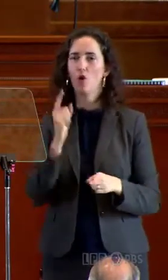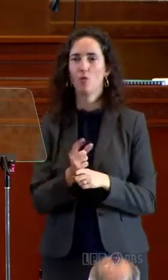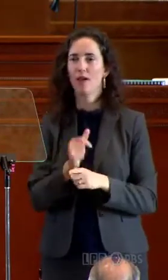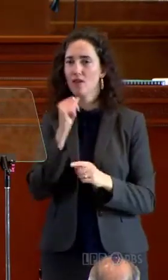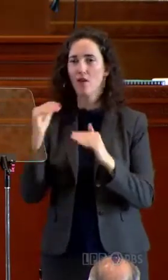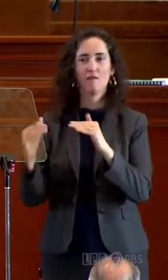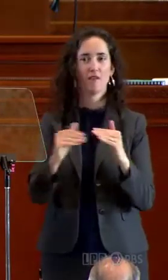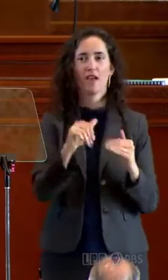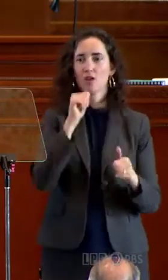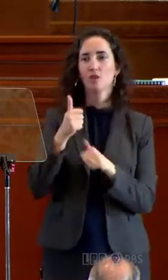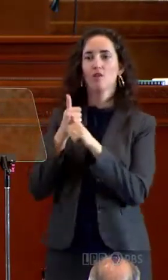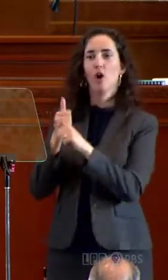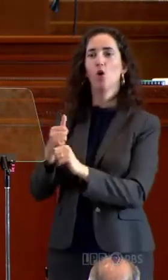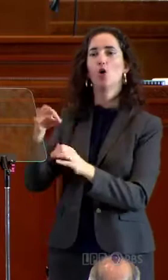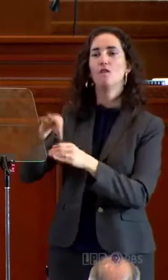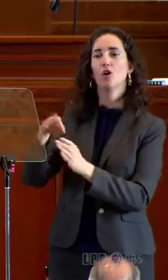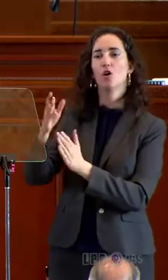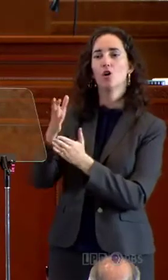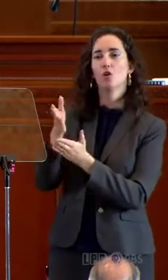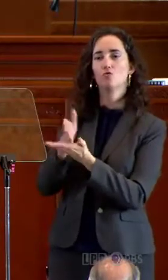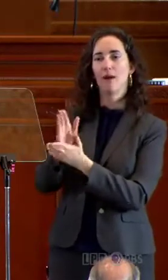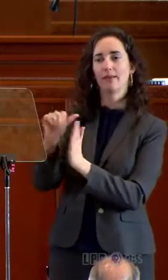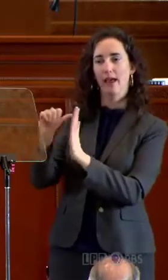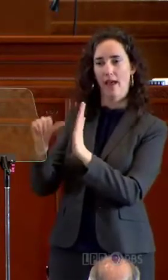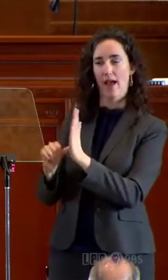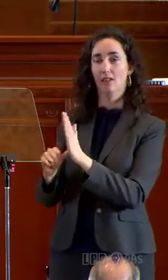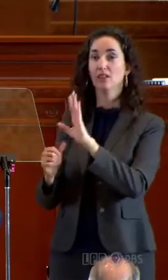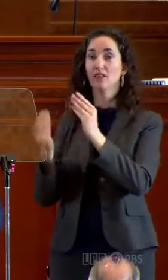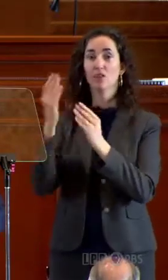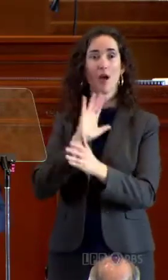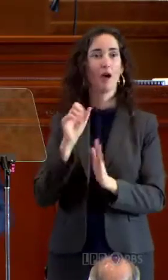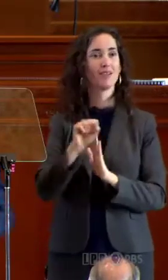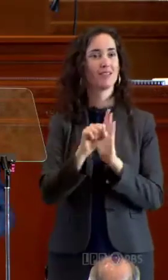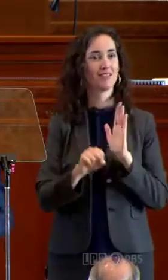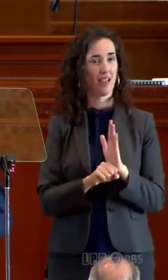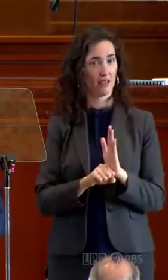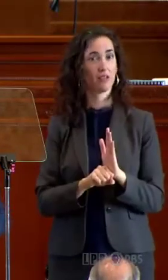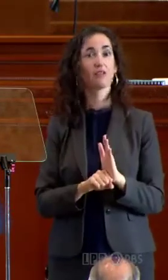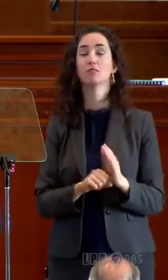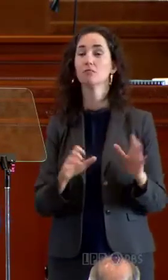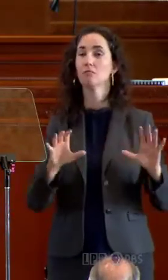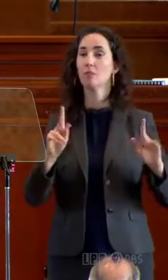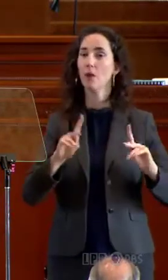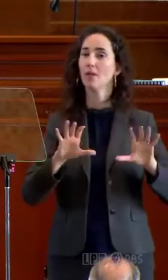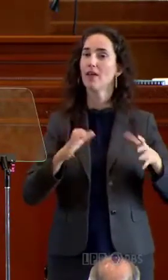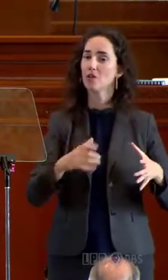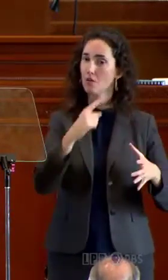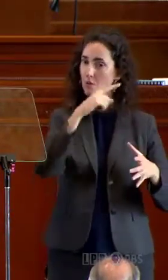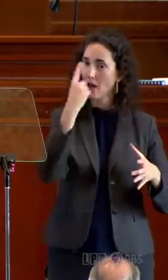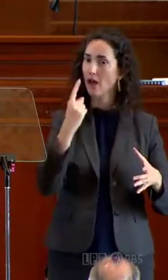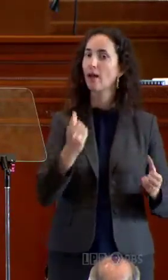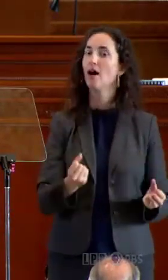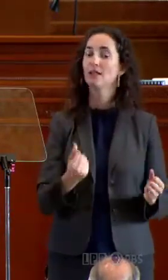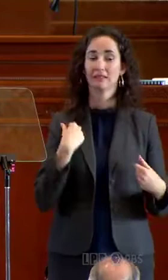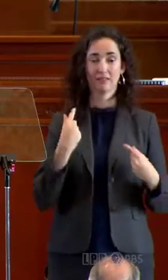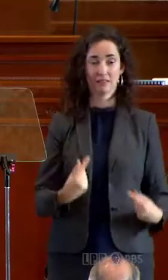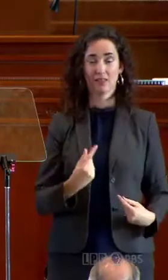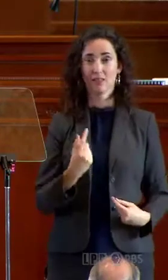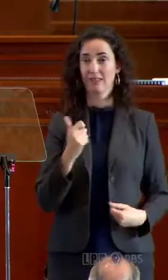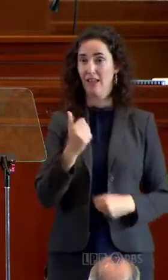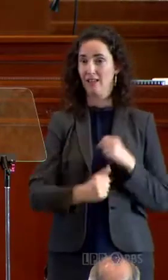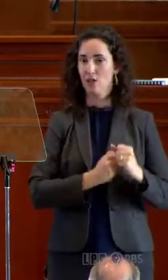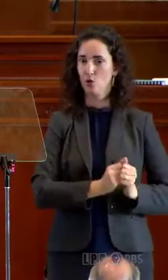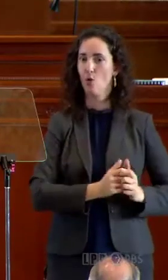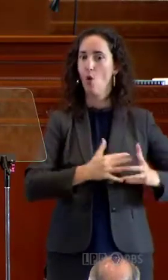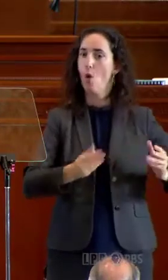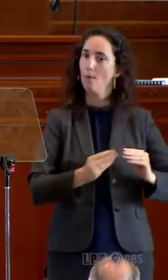Act. The current demographic makeup of our state shows that the percentage of African American population has grown over the last 10